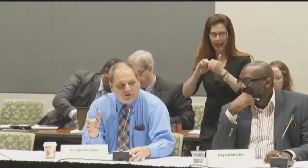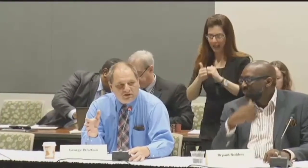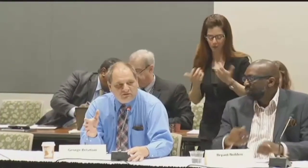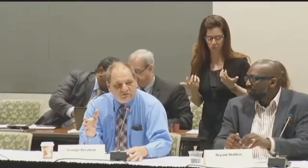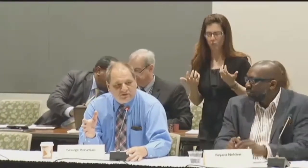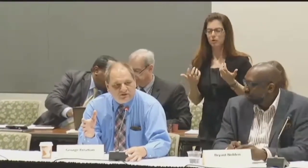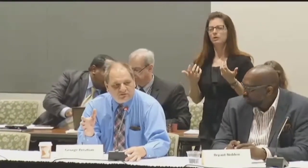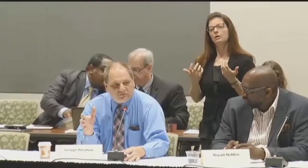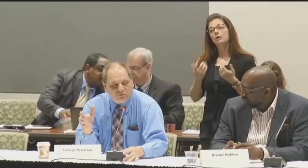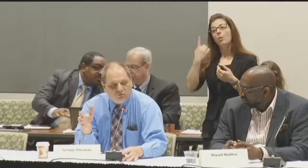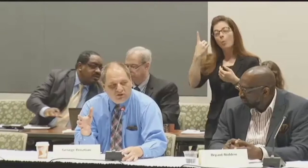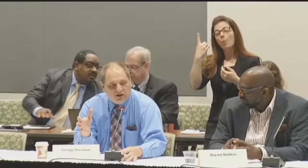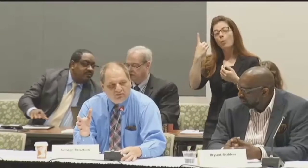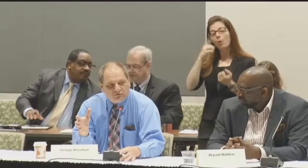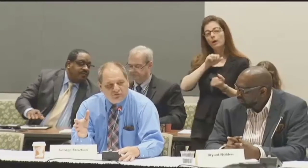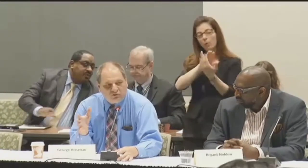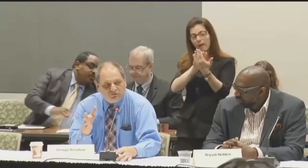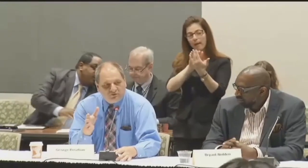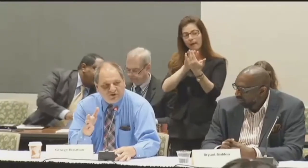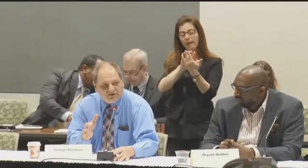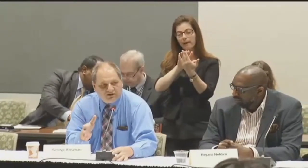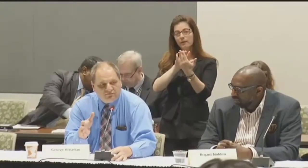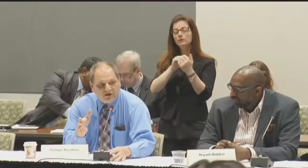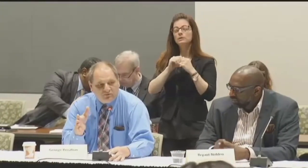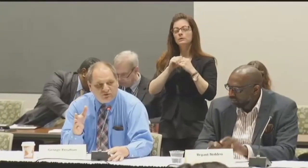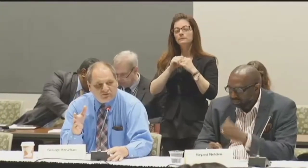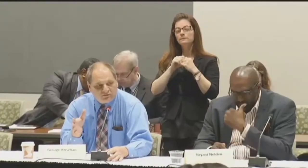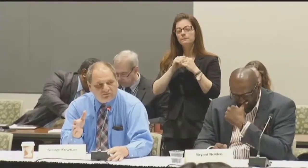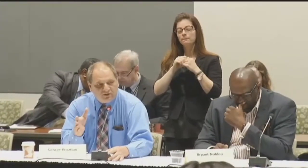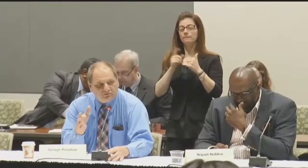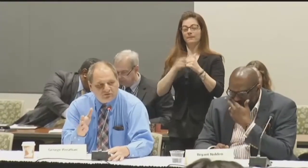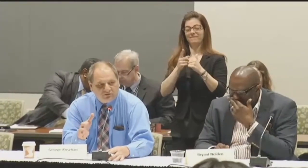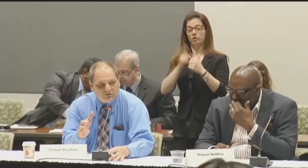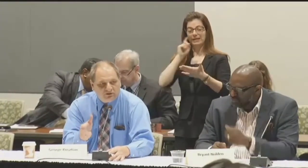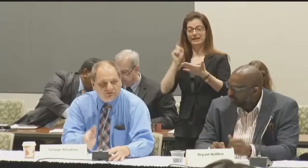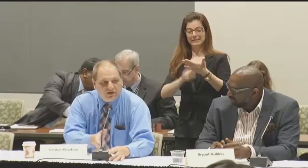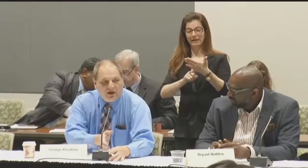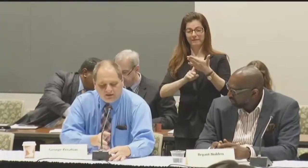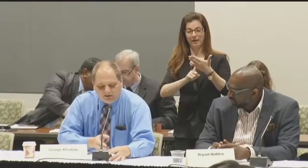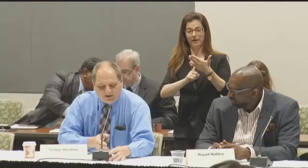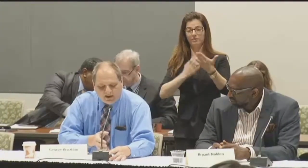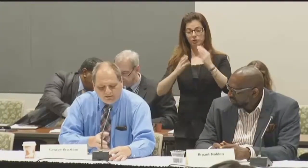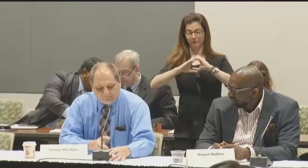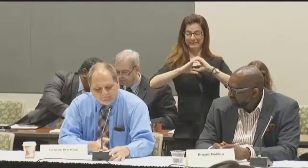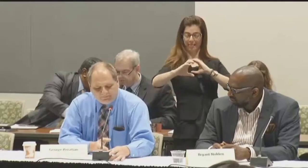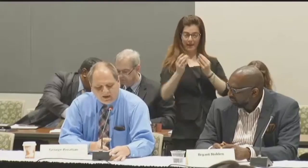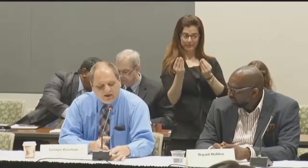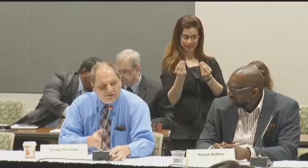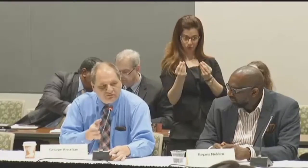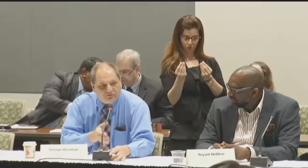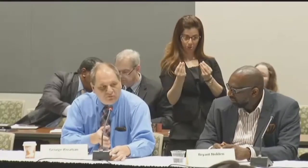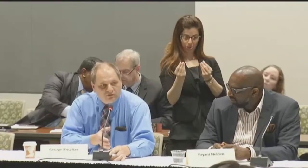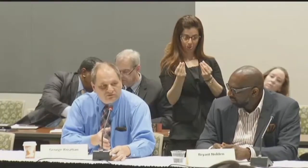those ways is we'll be able to, once we've identified what the service line material is